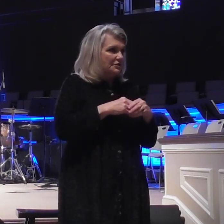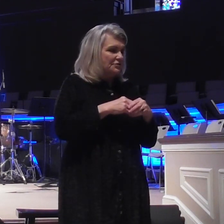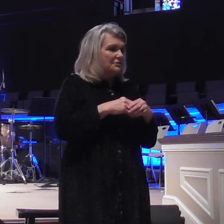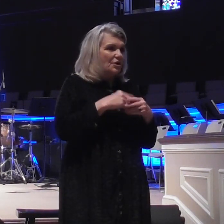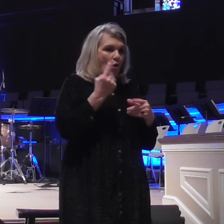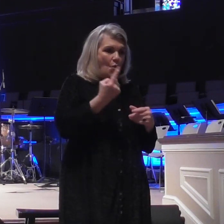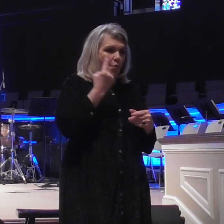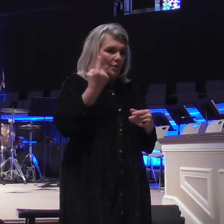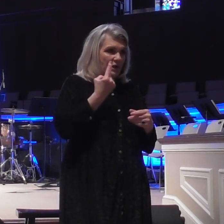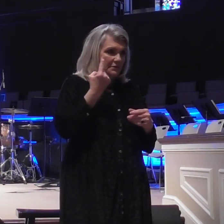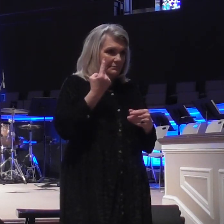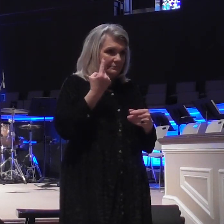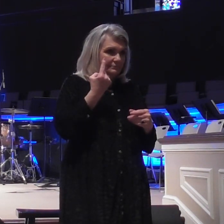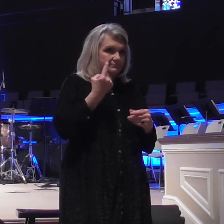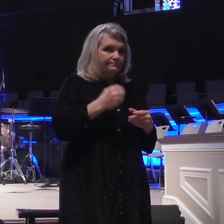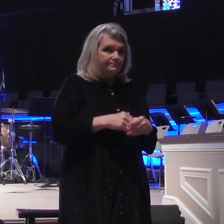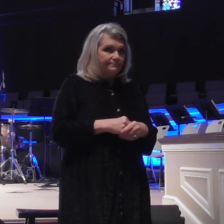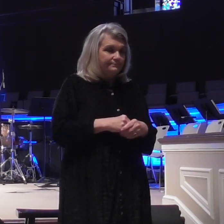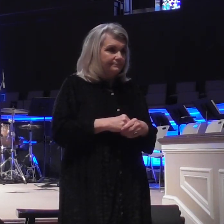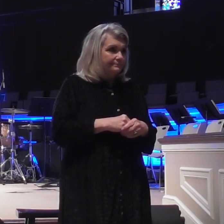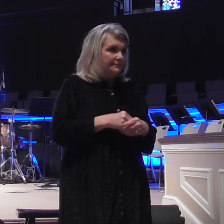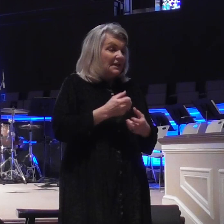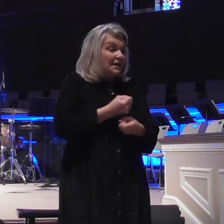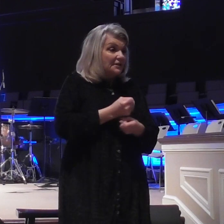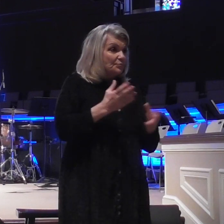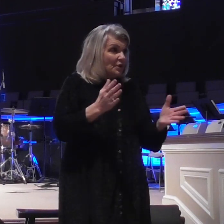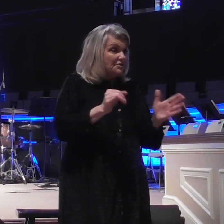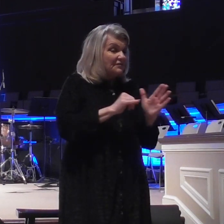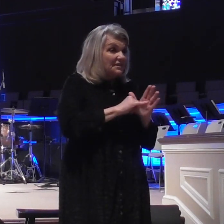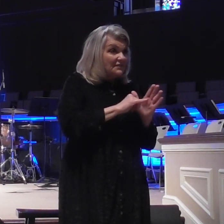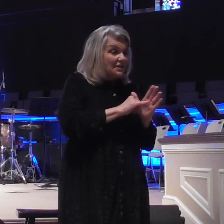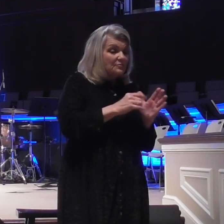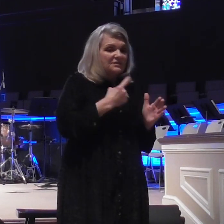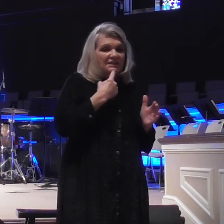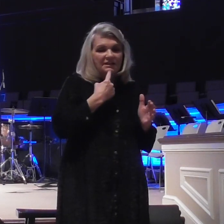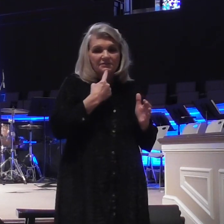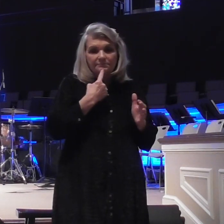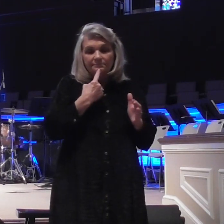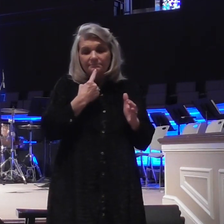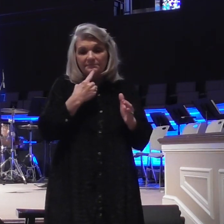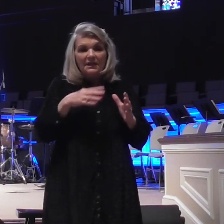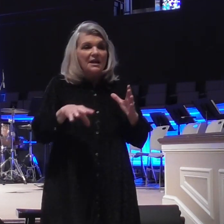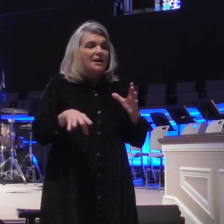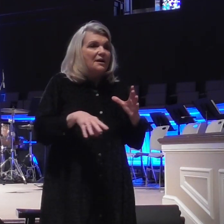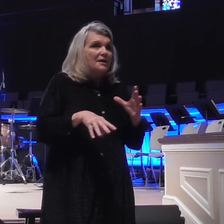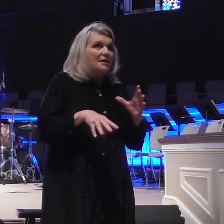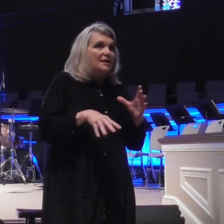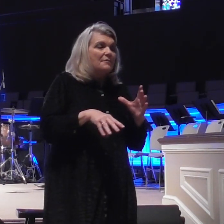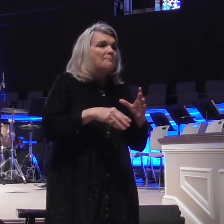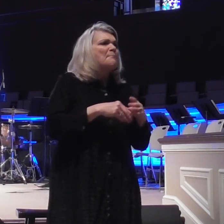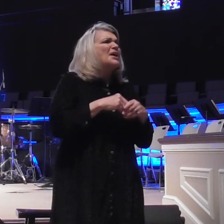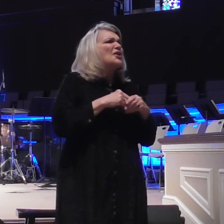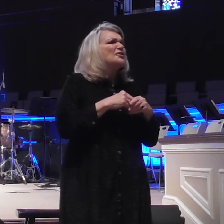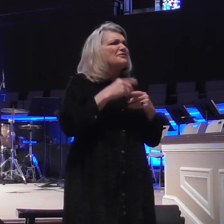But the expressive individualism says marriage is defined by my